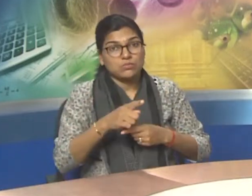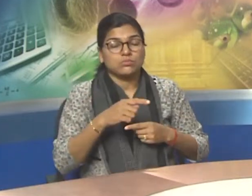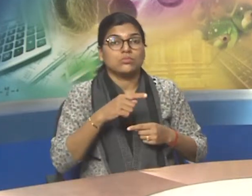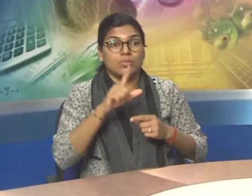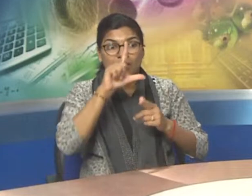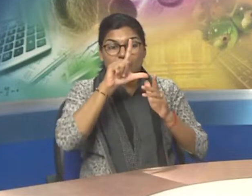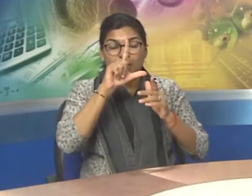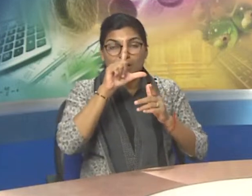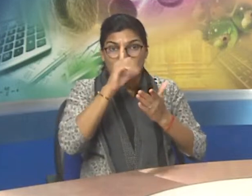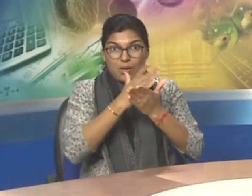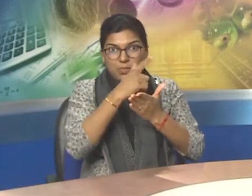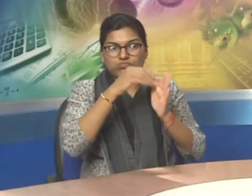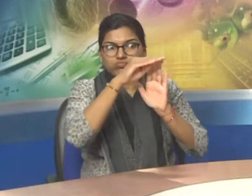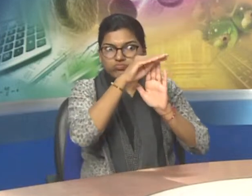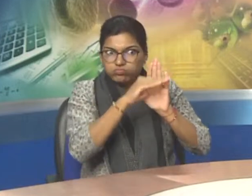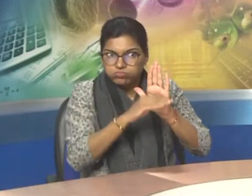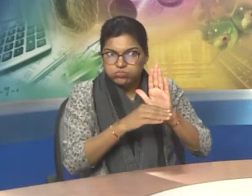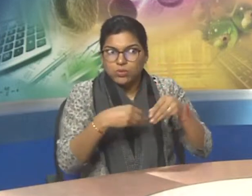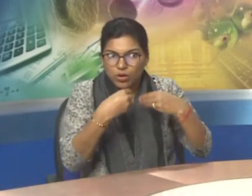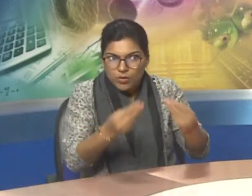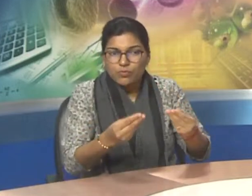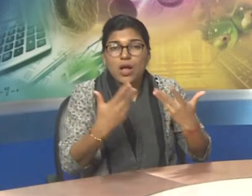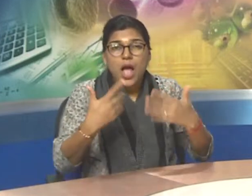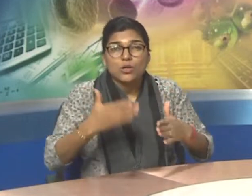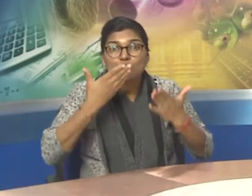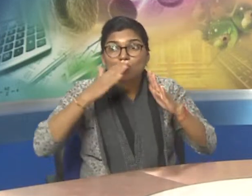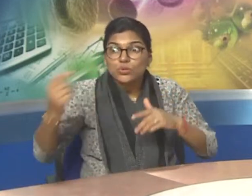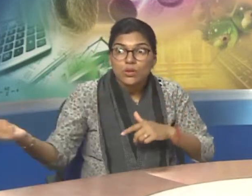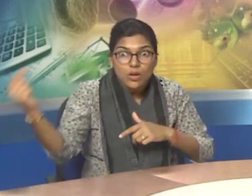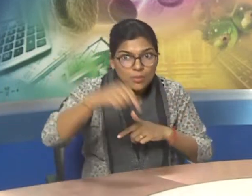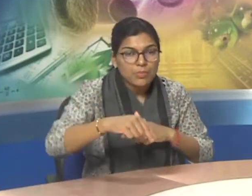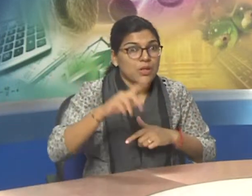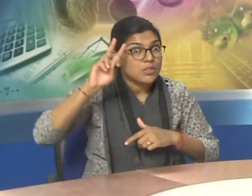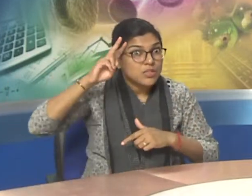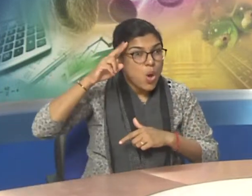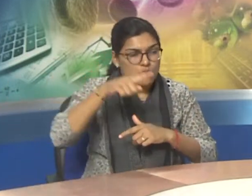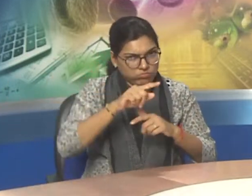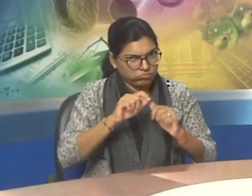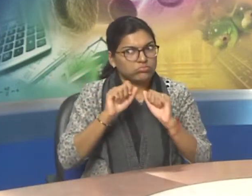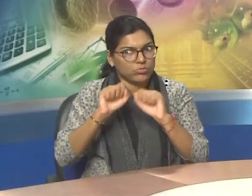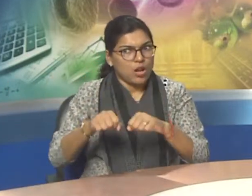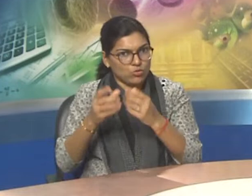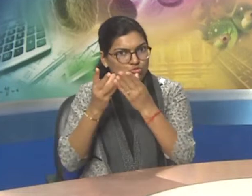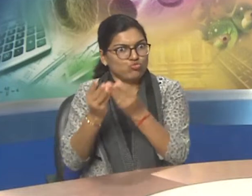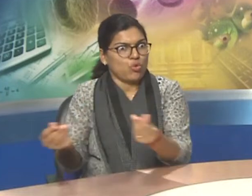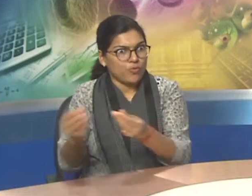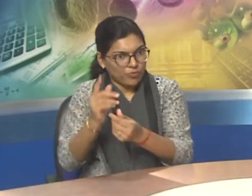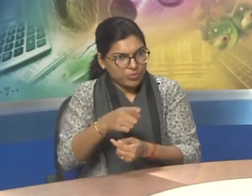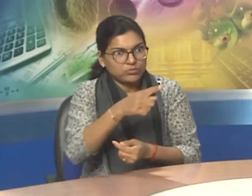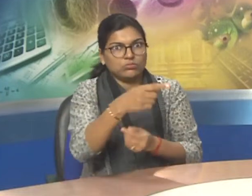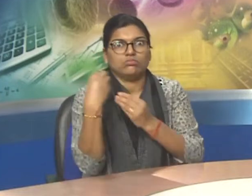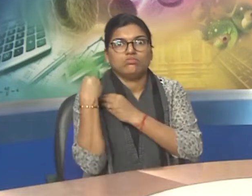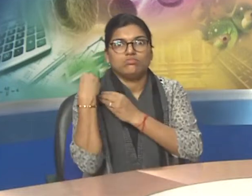The obligation of the library staff, the objective of second law cannot be achieved unless the library